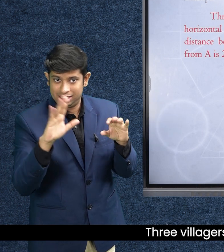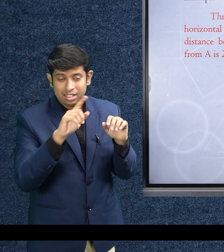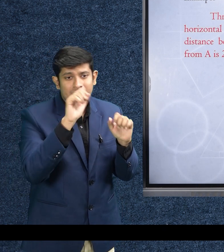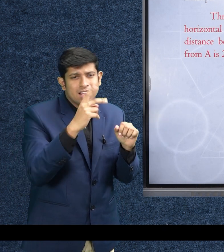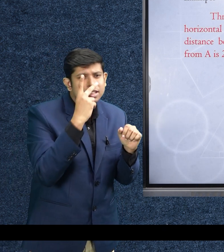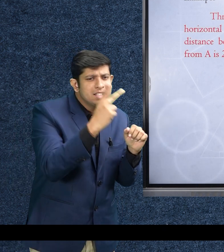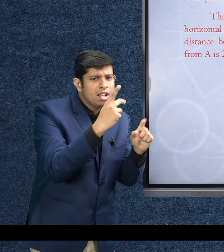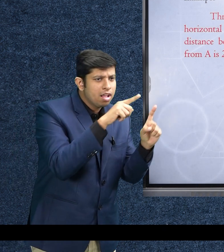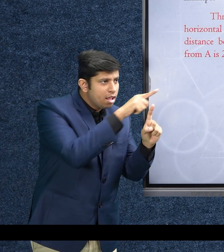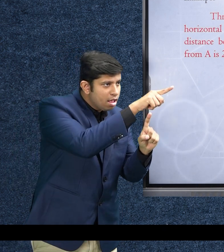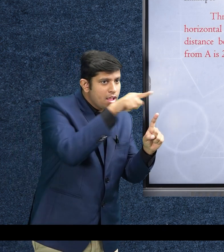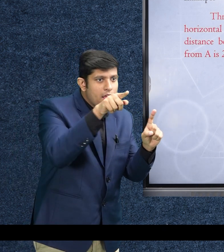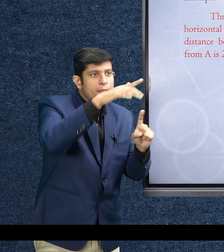across a valley.